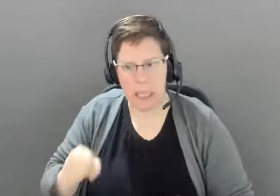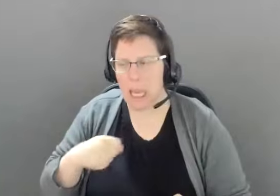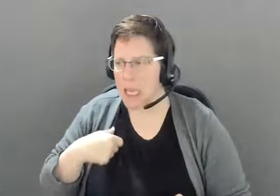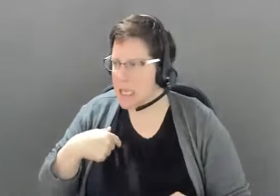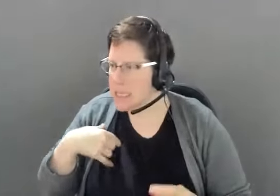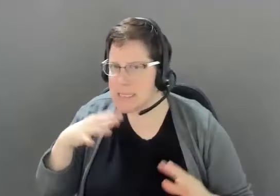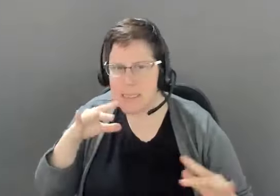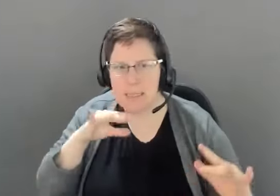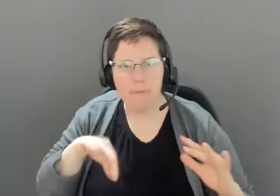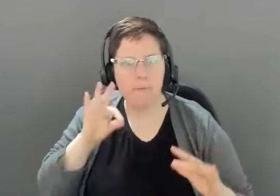own cases.